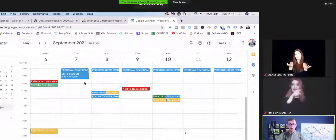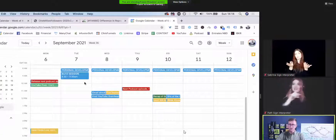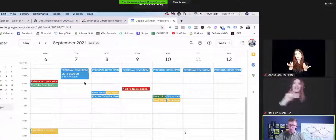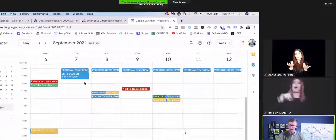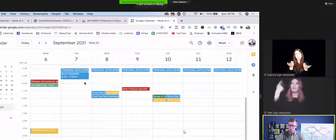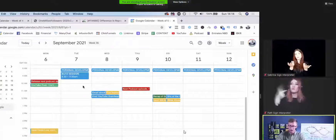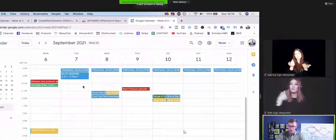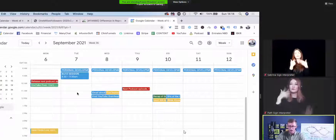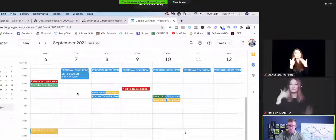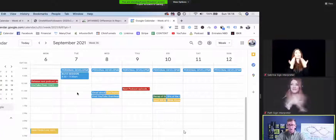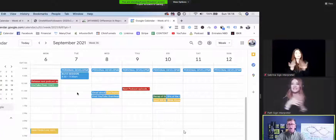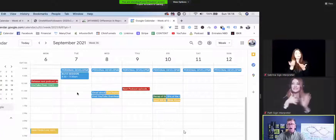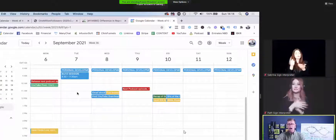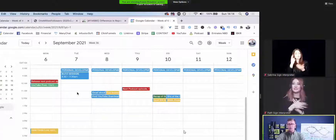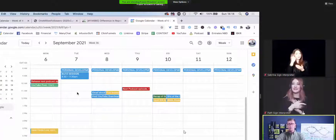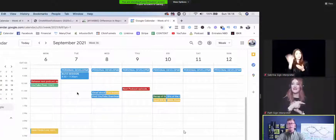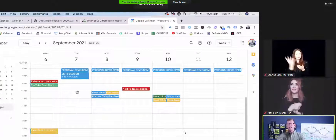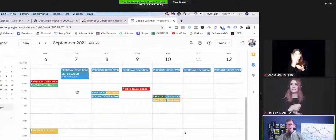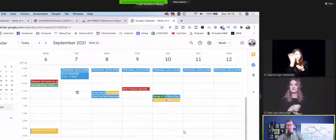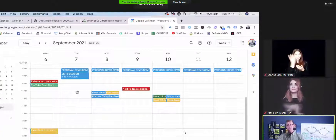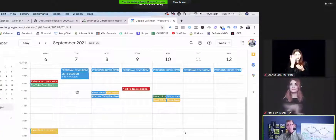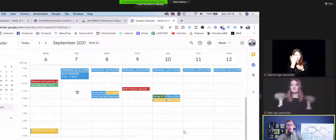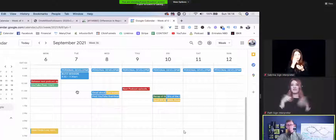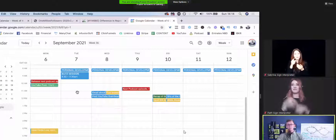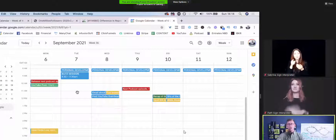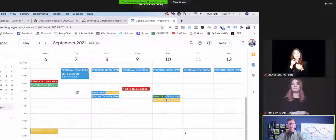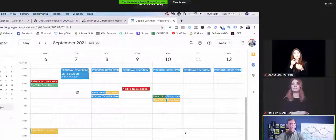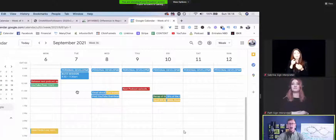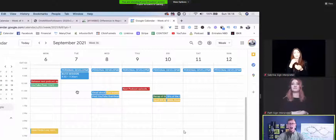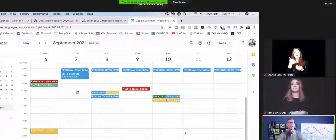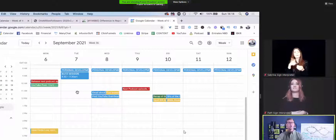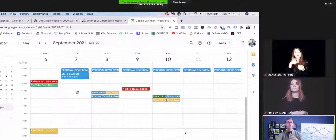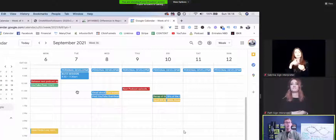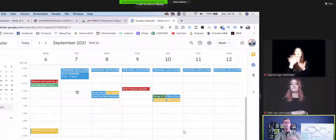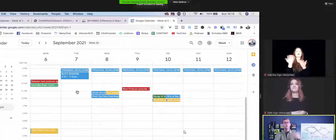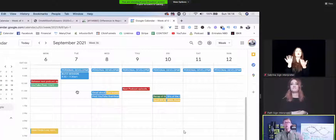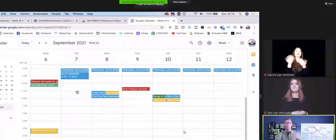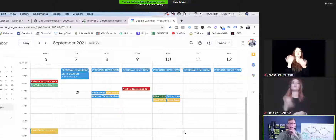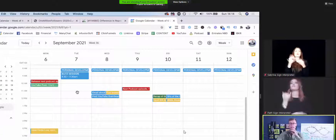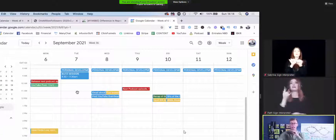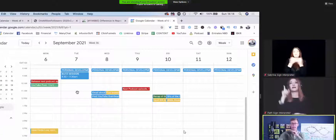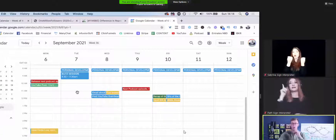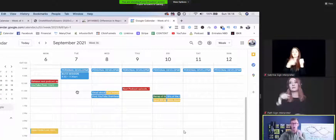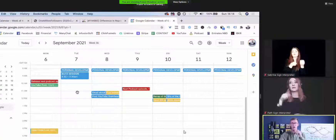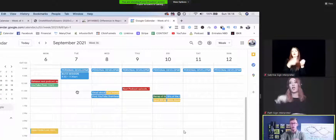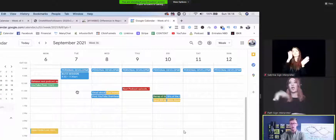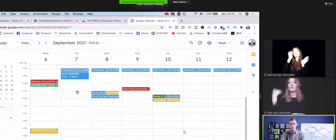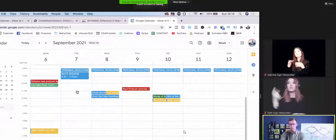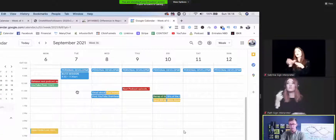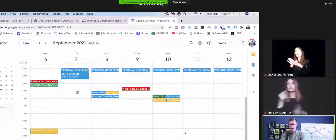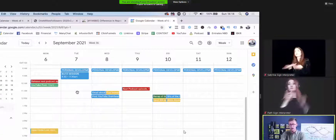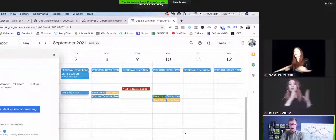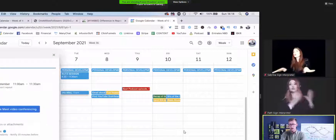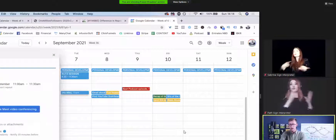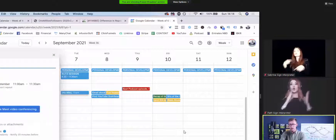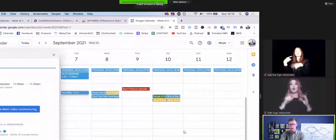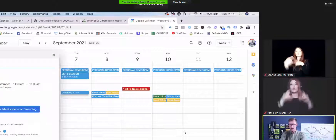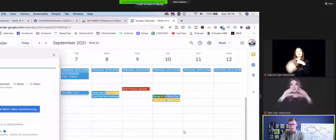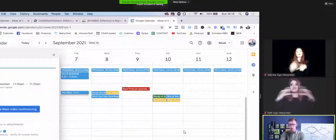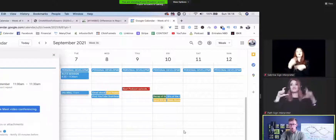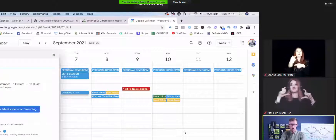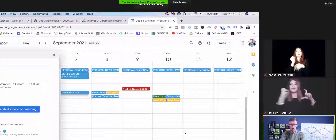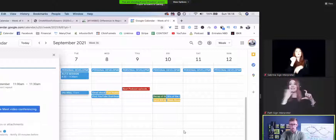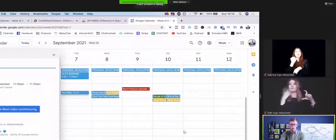whatever. Then maybe 11 a.m., I'm going to schedule something in here. So maybe it's going to be